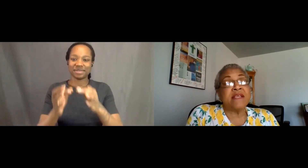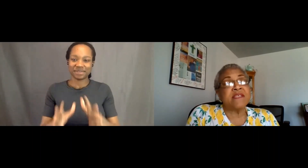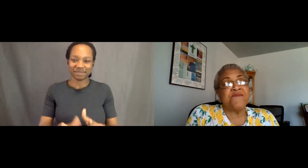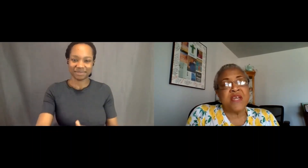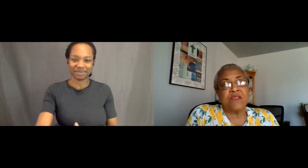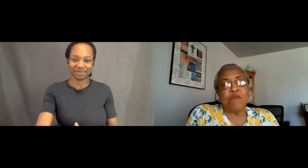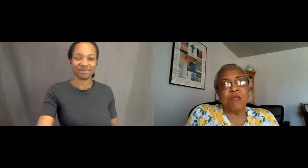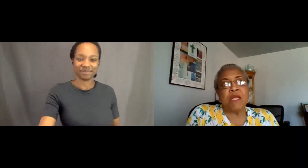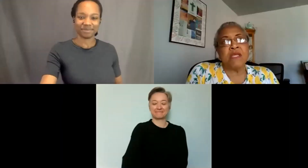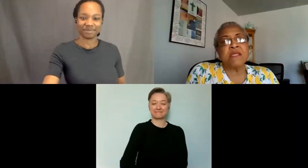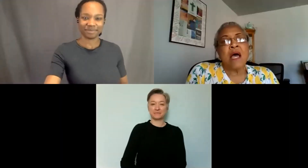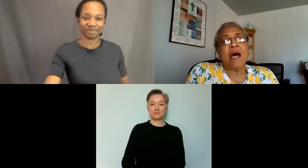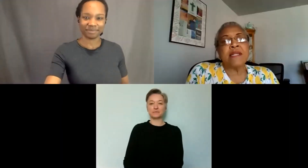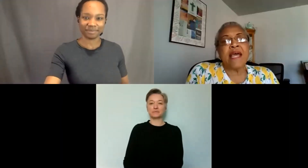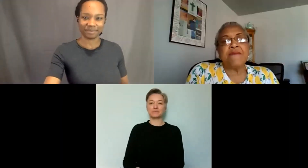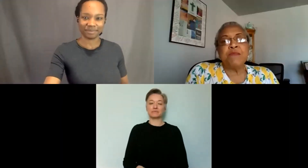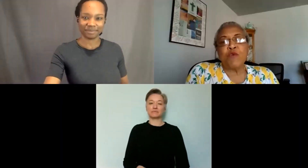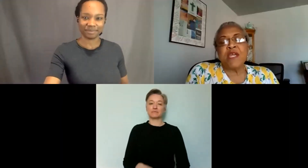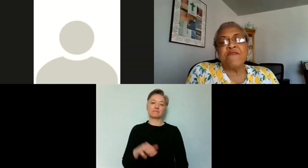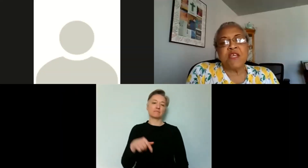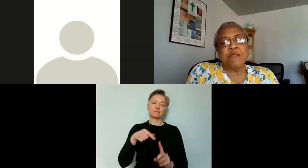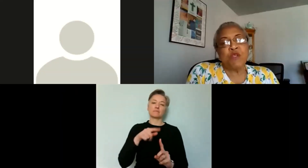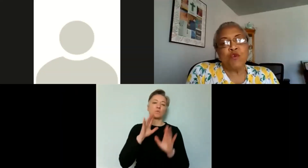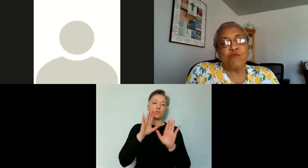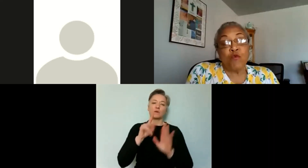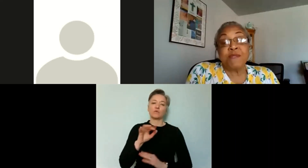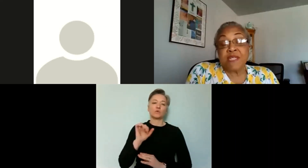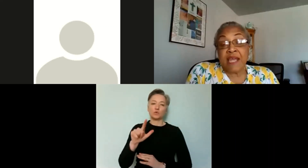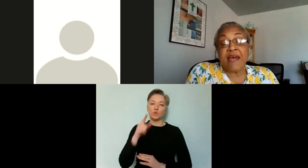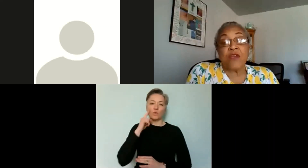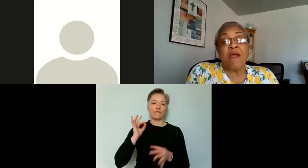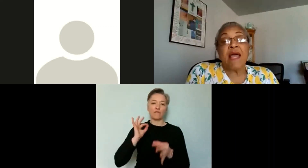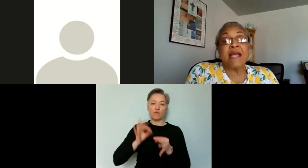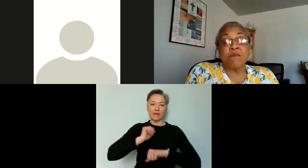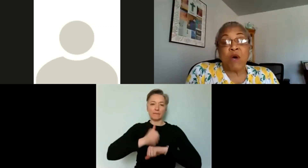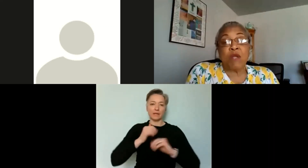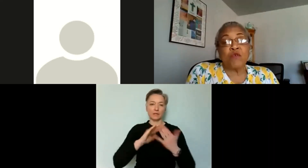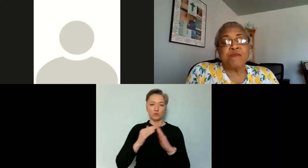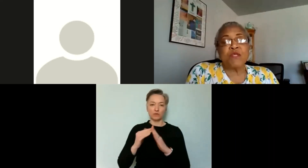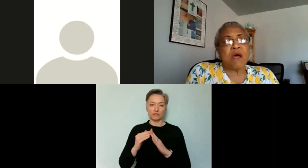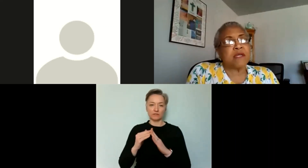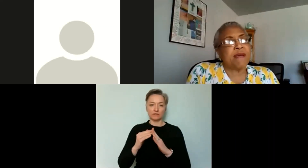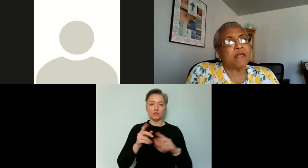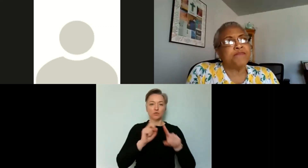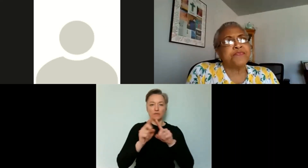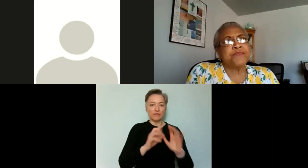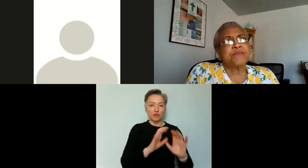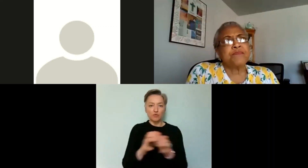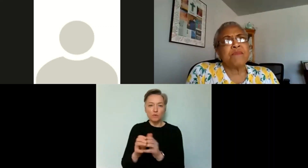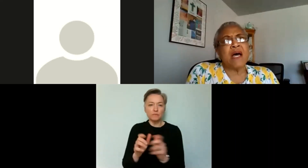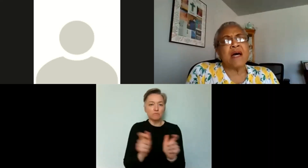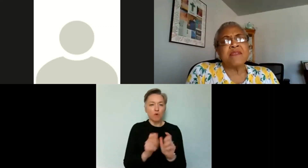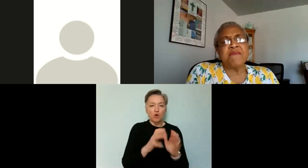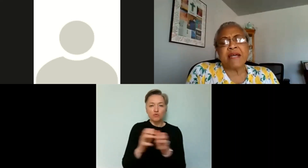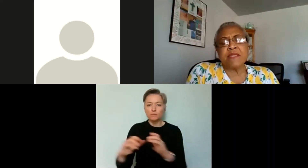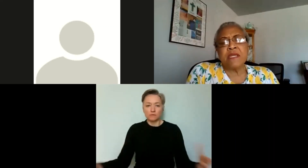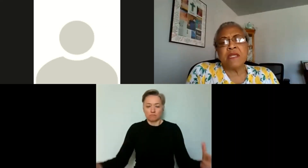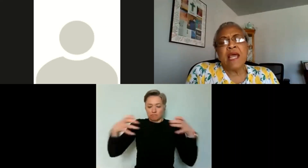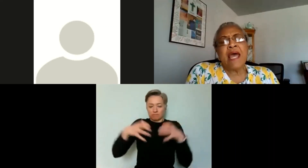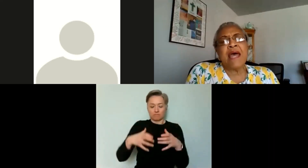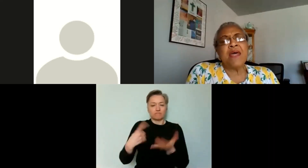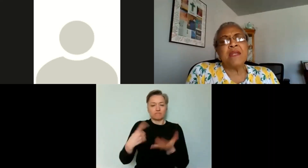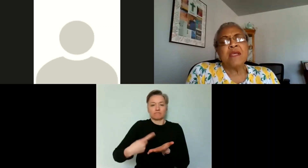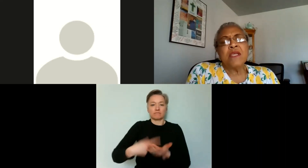to utilize in faith communities on bringing faith groups together and smaller groups to talk about the